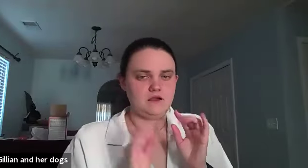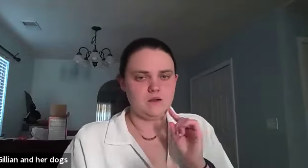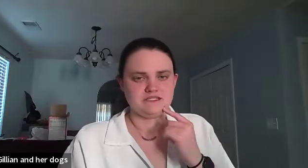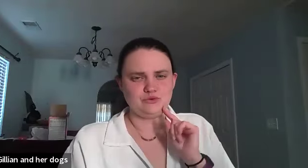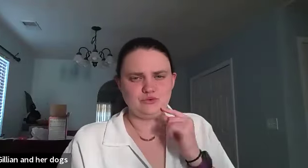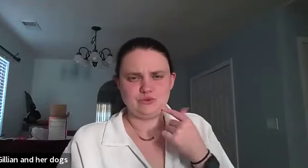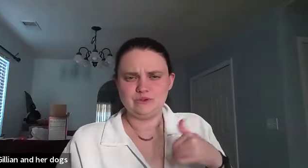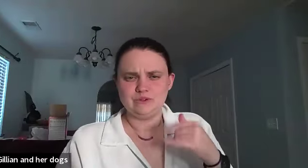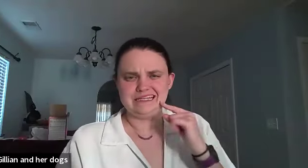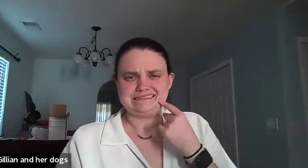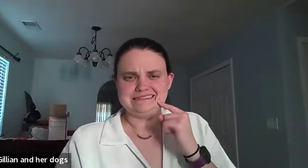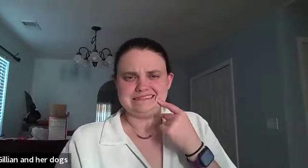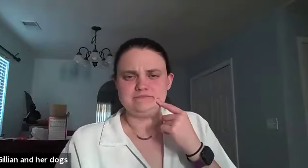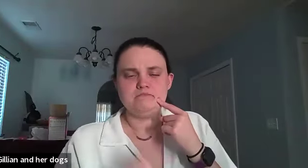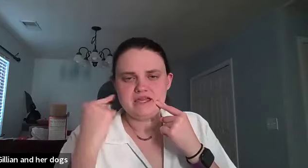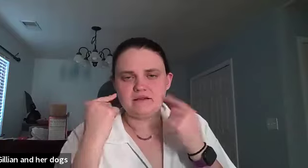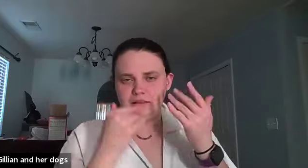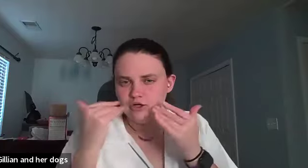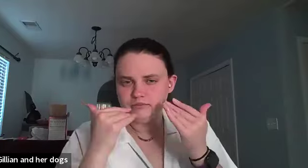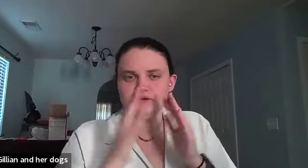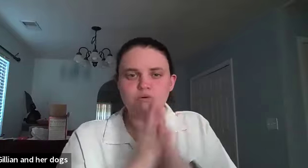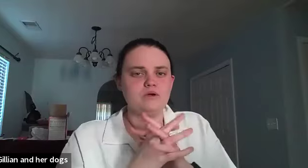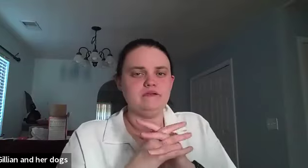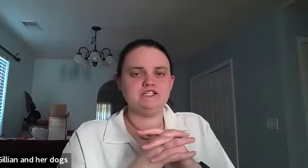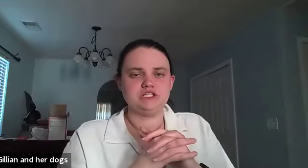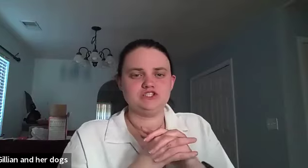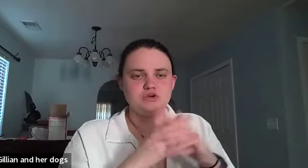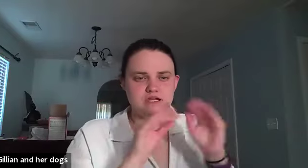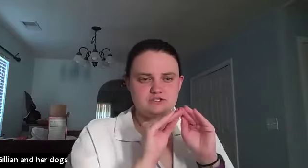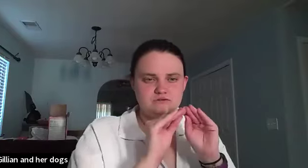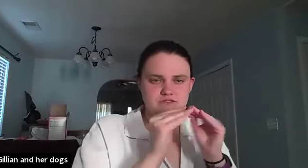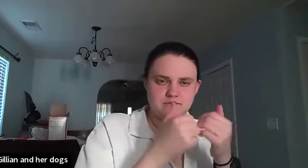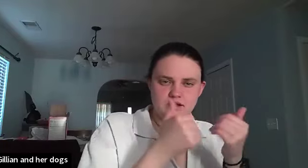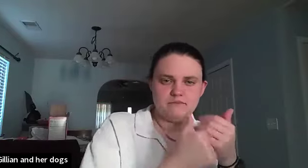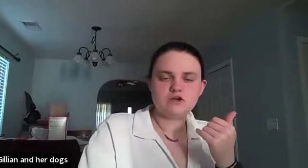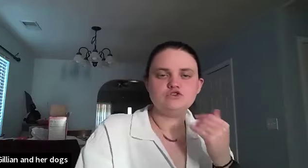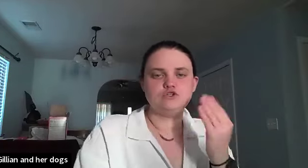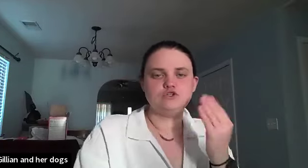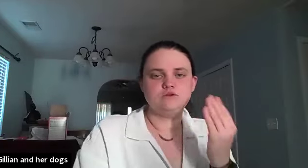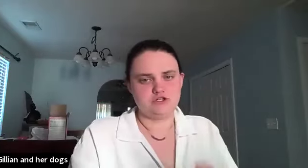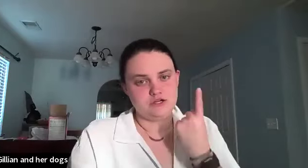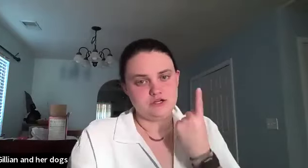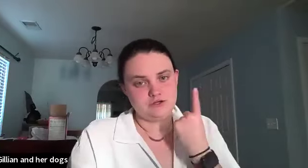like comments like, ooh, like make a little bit or even just try to separate better to make sure you're